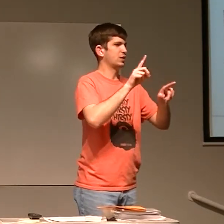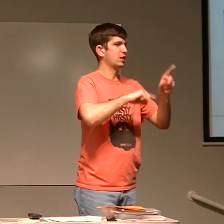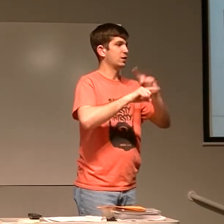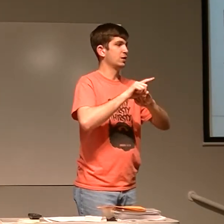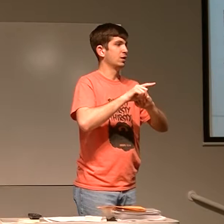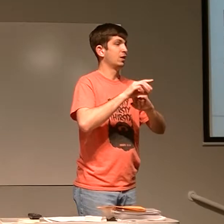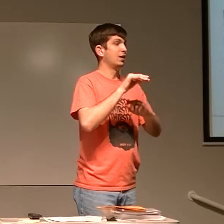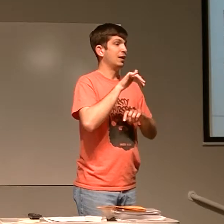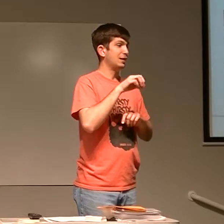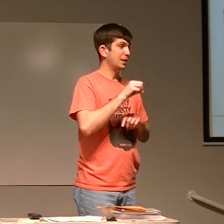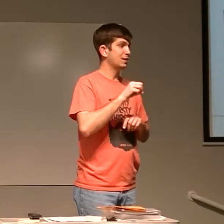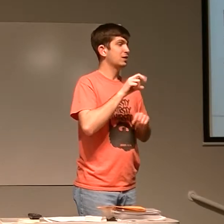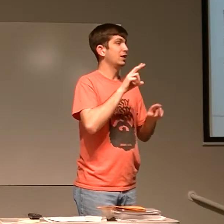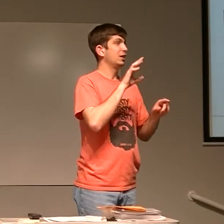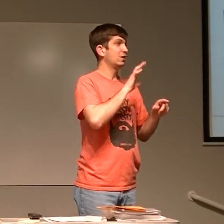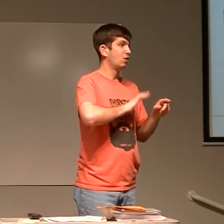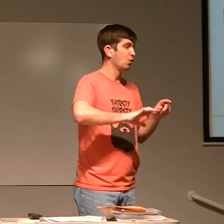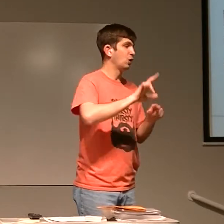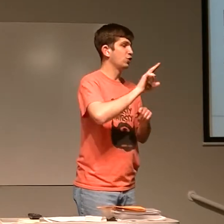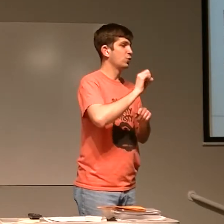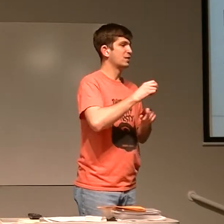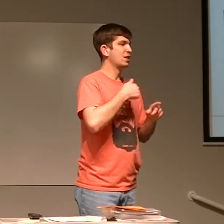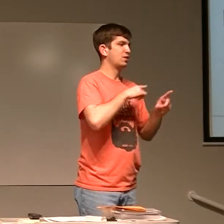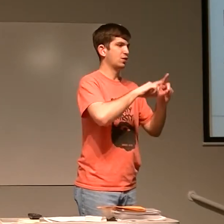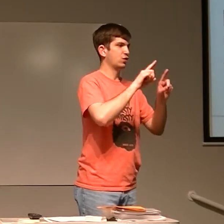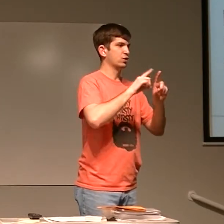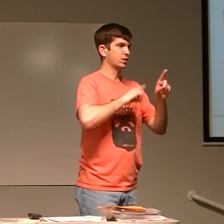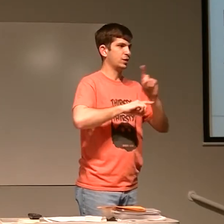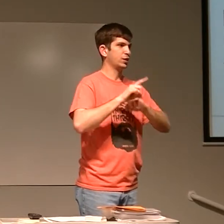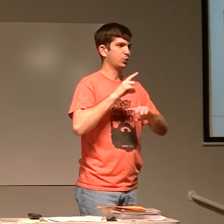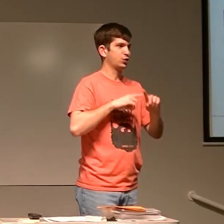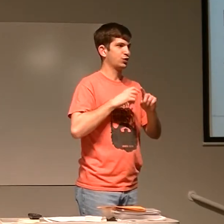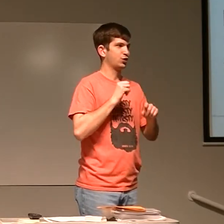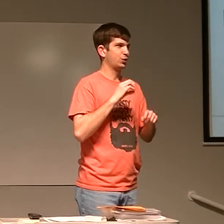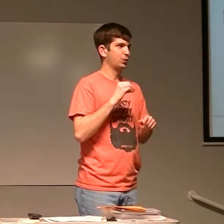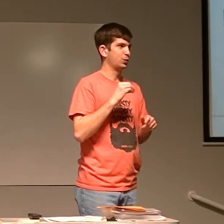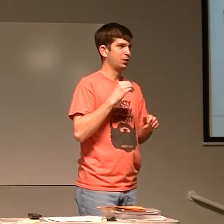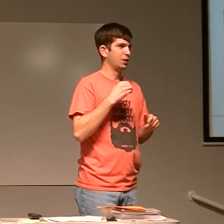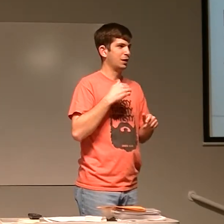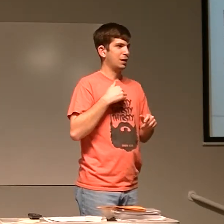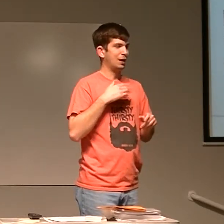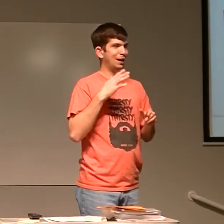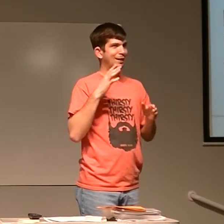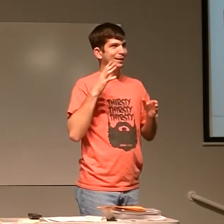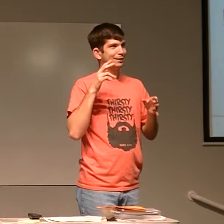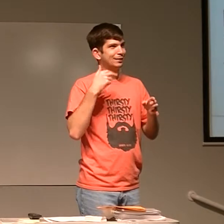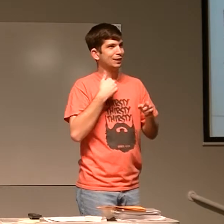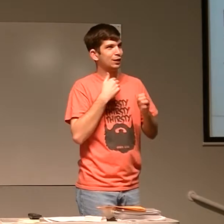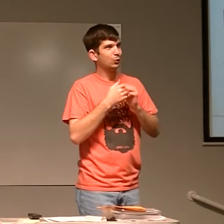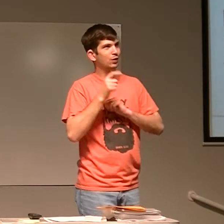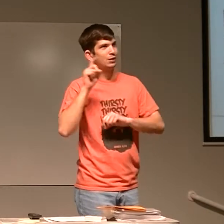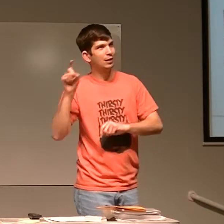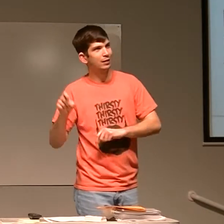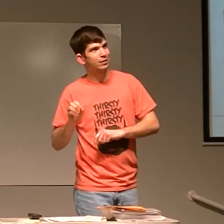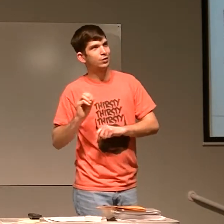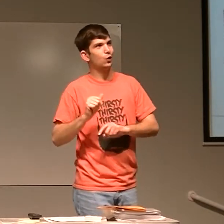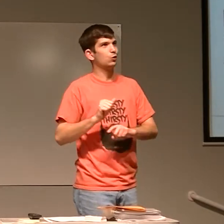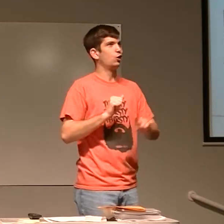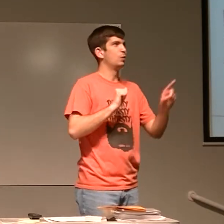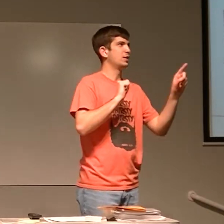sign. And yes, all around the US have different sign languages. So I get stuck with Texas, Oklahoma, and